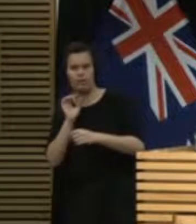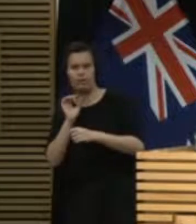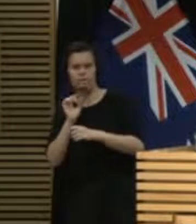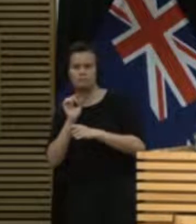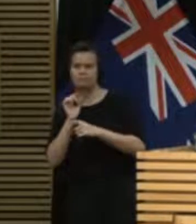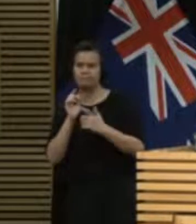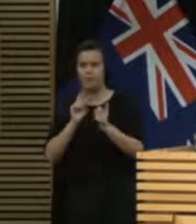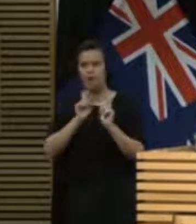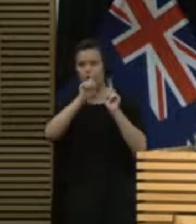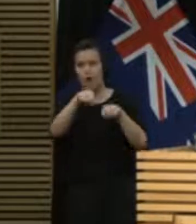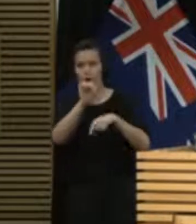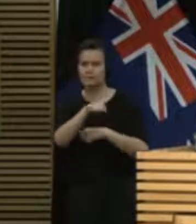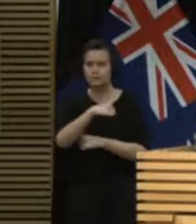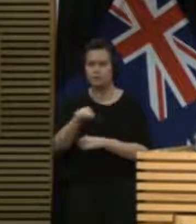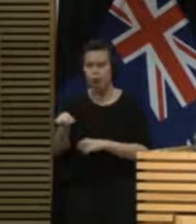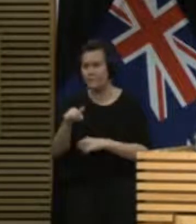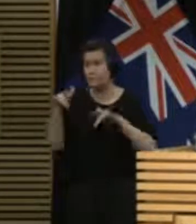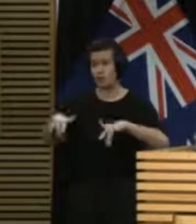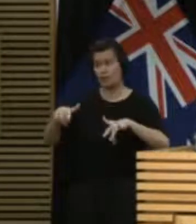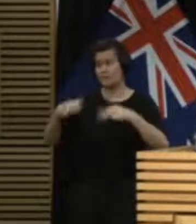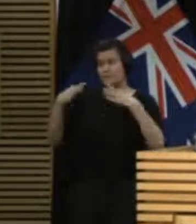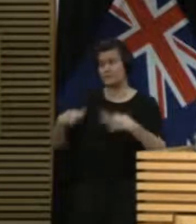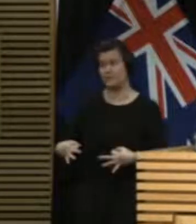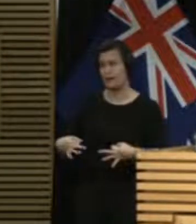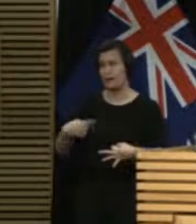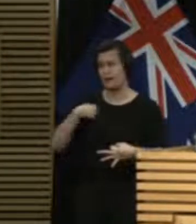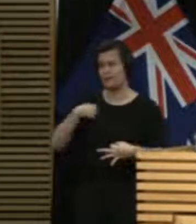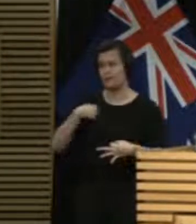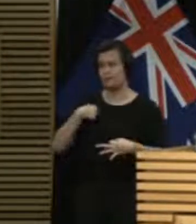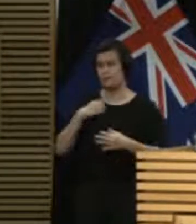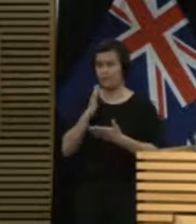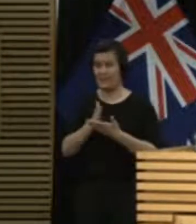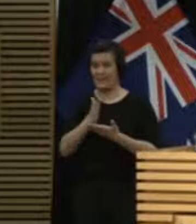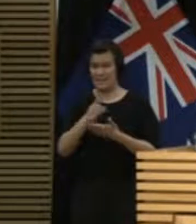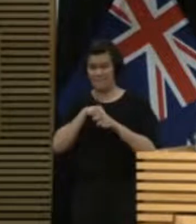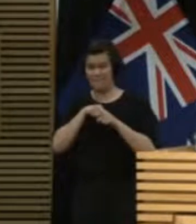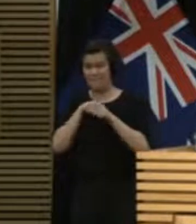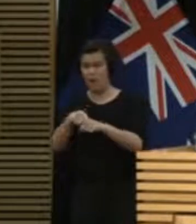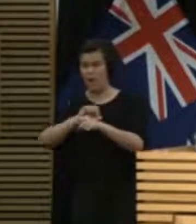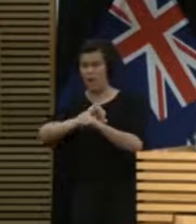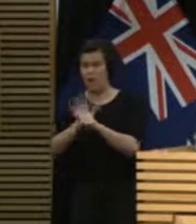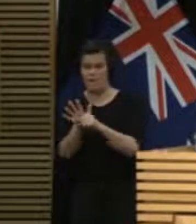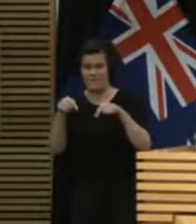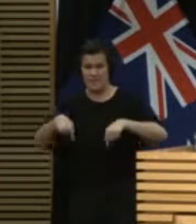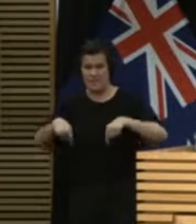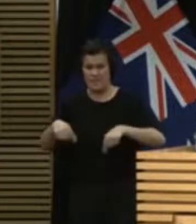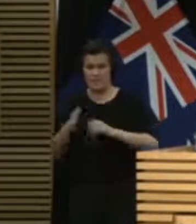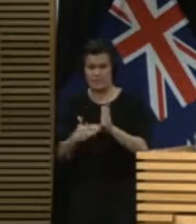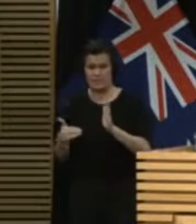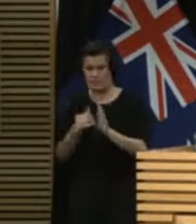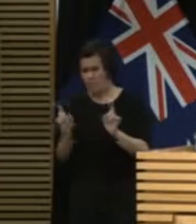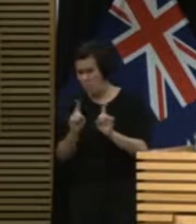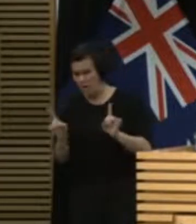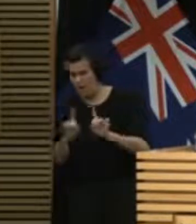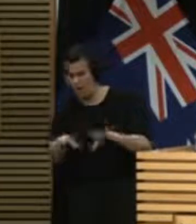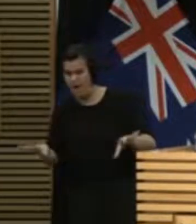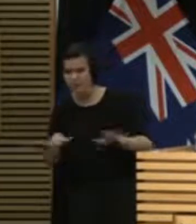imagine. For me, so much of what I do in the next few weeks is entirely dependent on what's happening here in New Zealand.